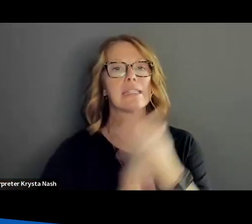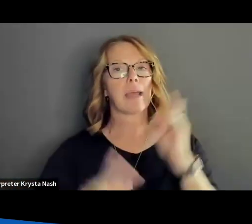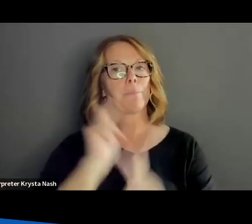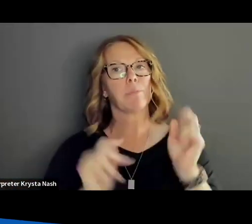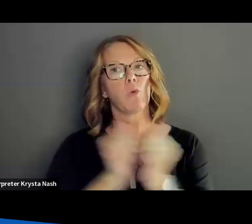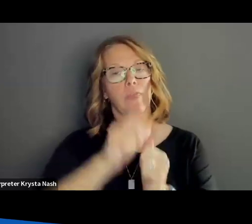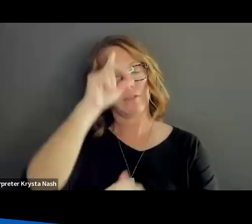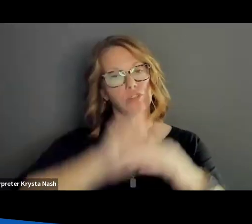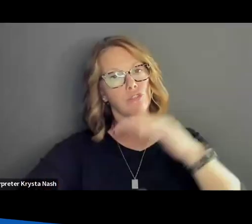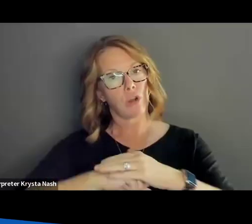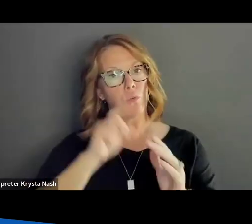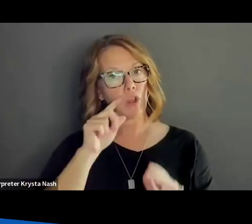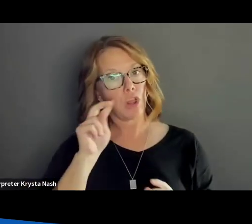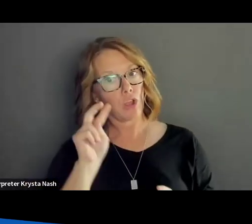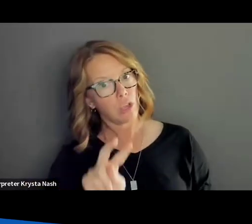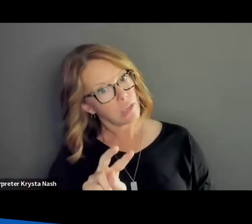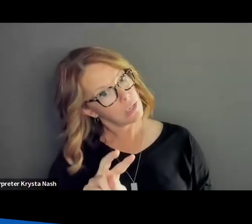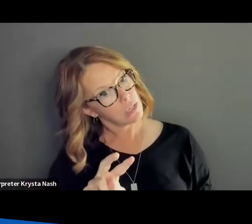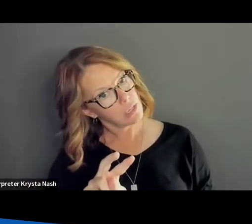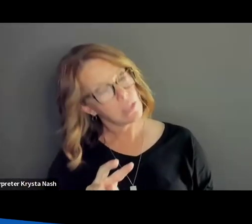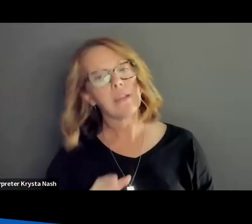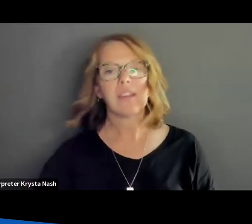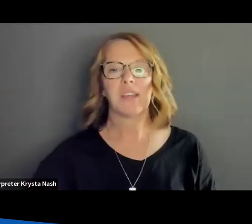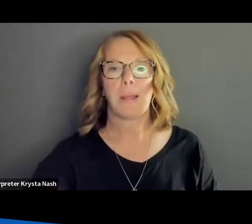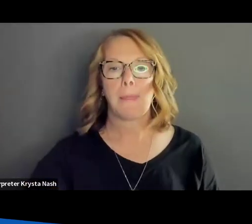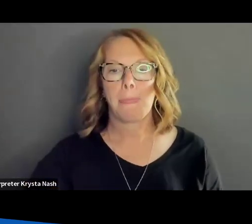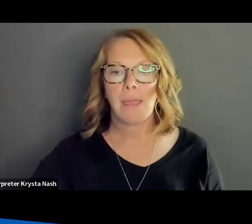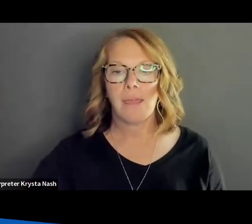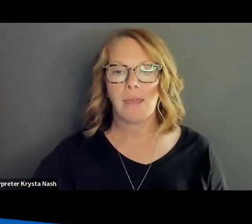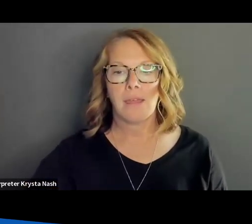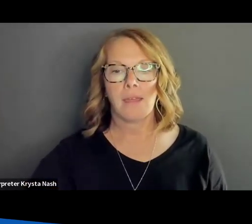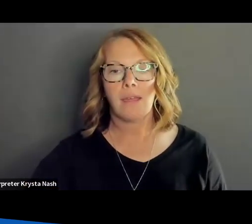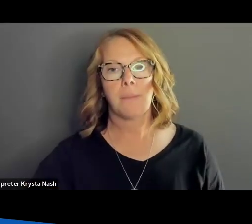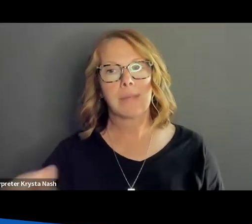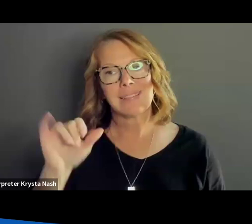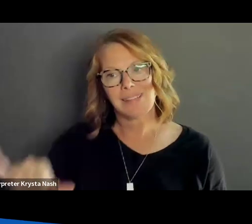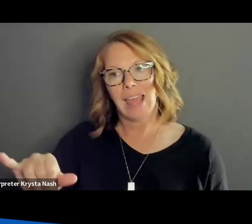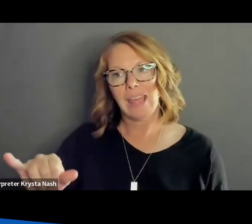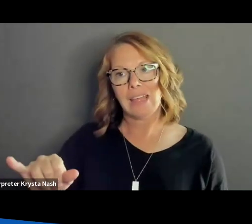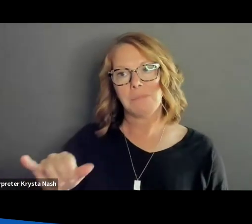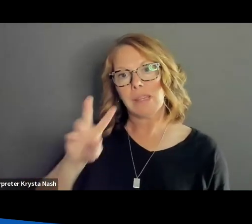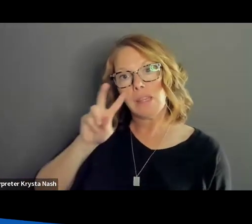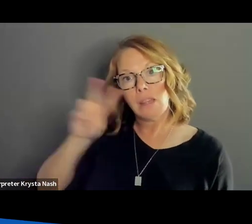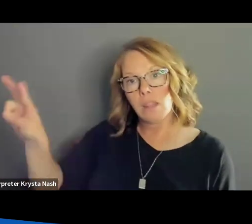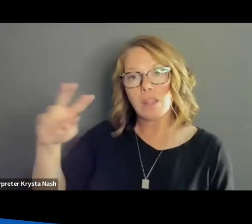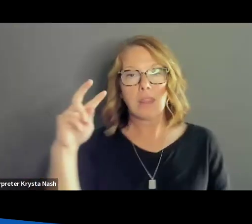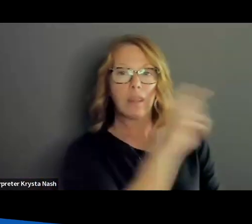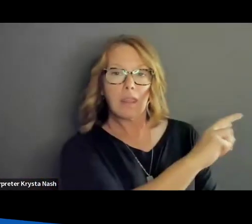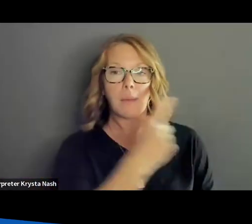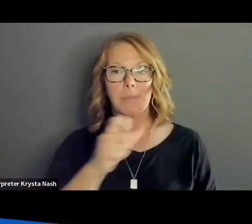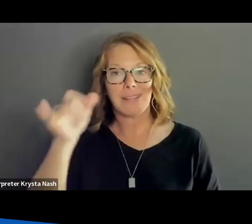look forward. They're looking like this because this side is blind, or they'll look like this because that side is